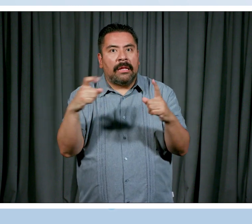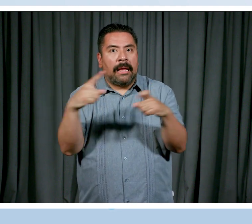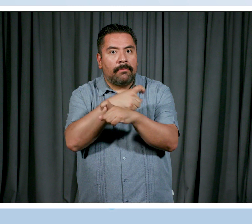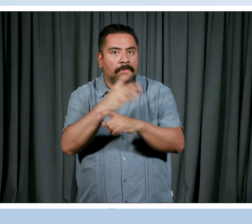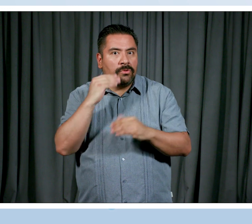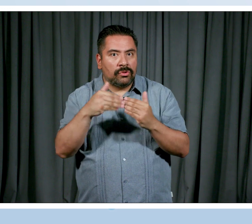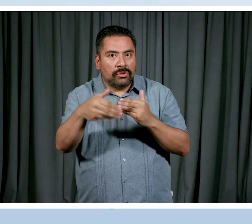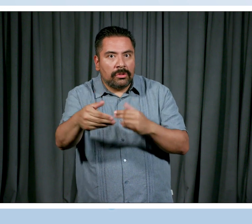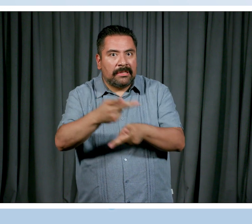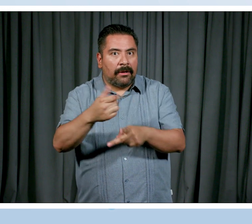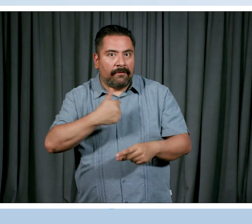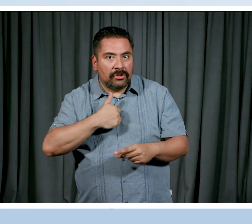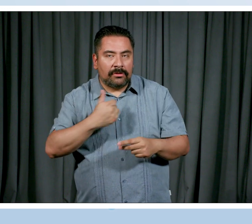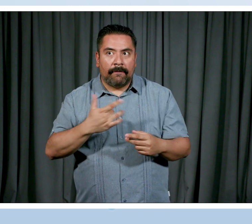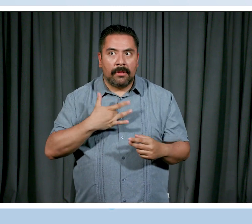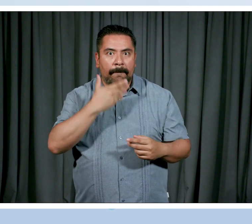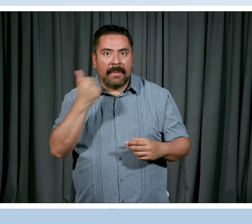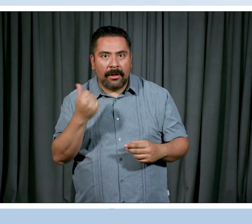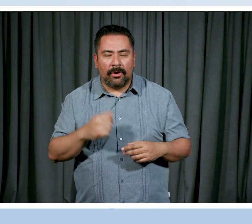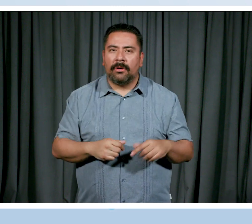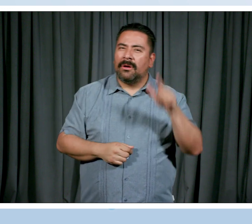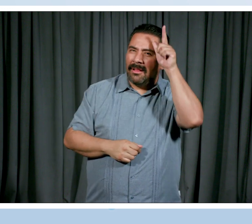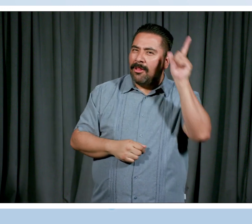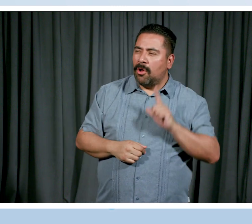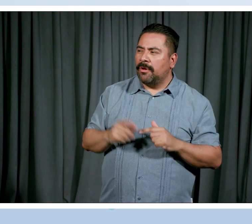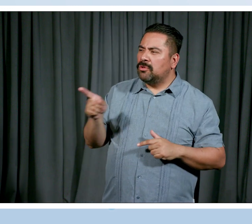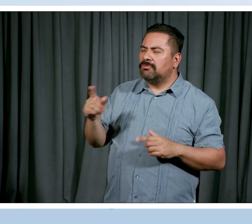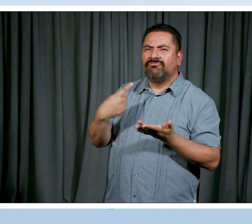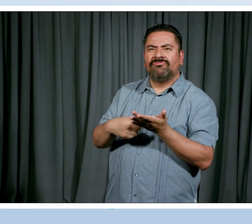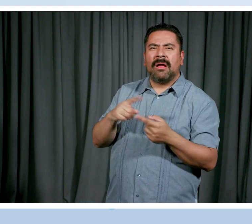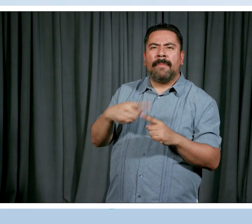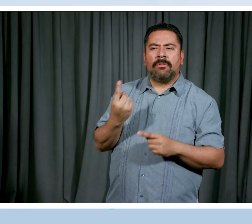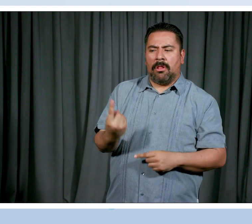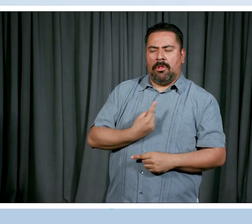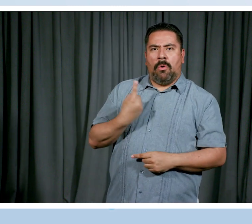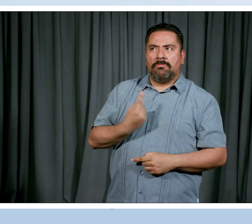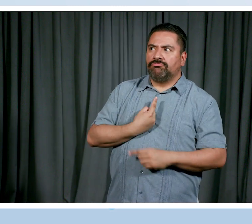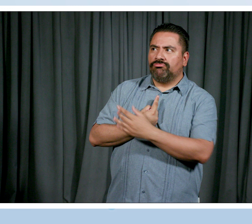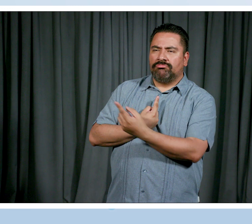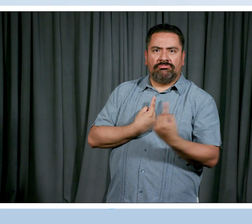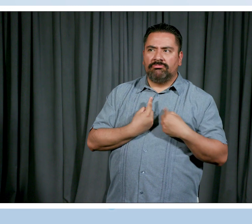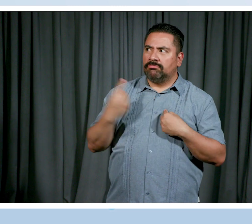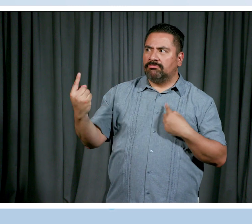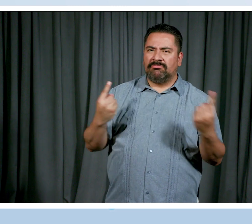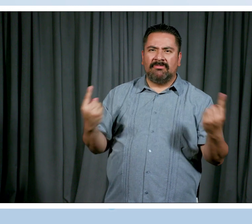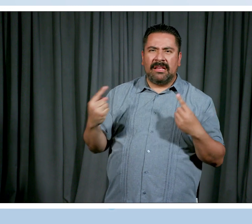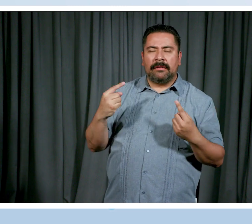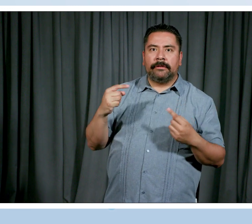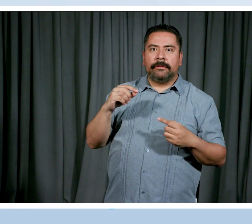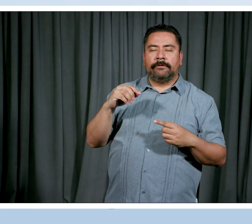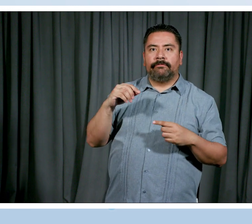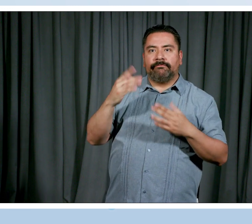journey in taking care of ourselves and feeling better. Alexa, you talked about the loneliness epidemic that the Surgeon General Vivek